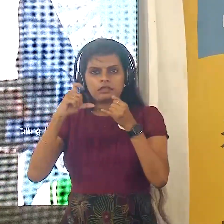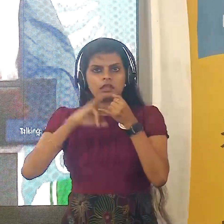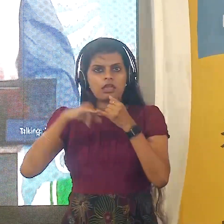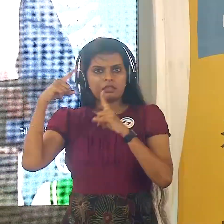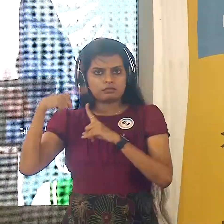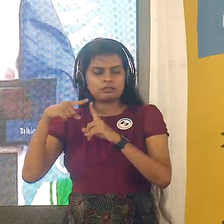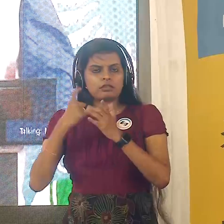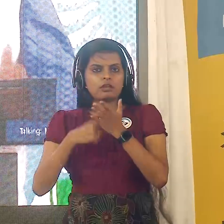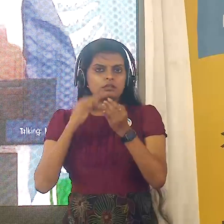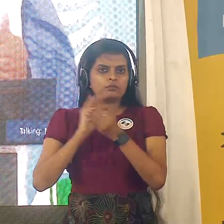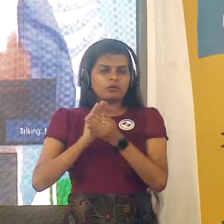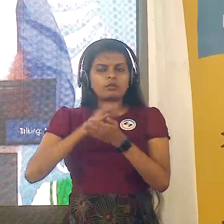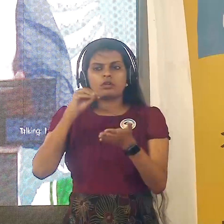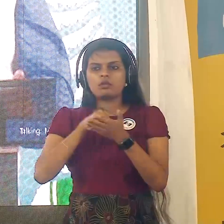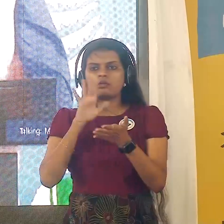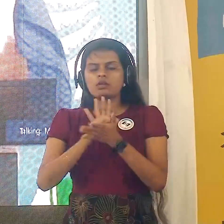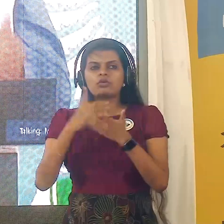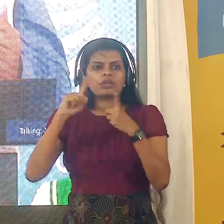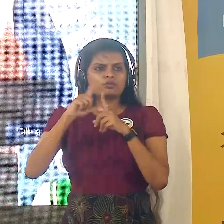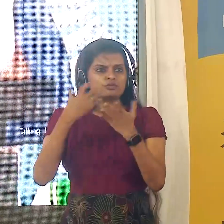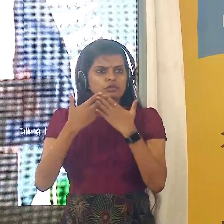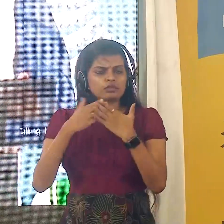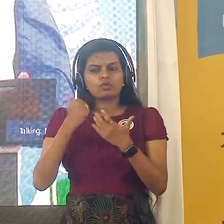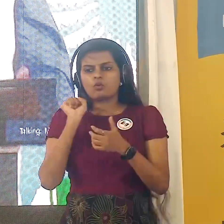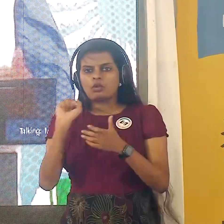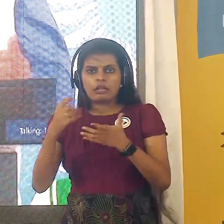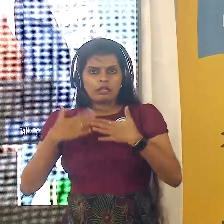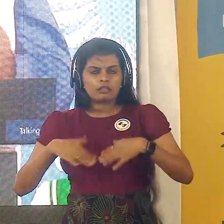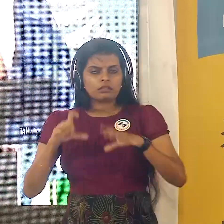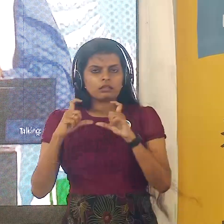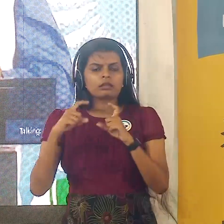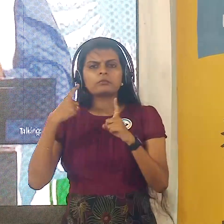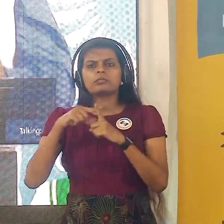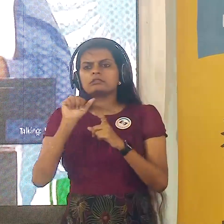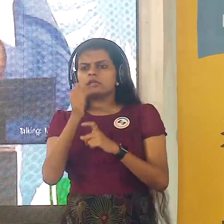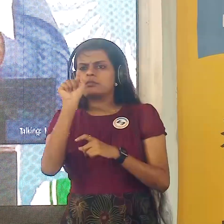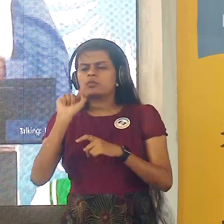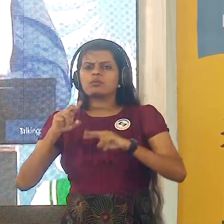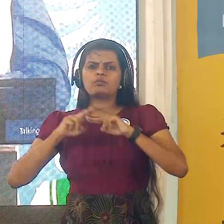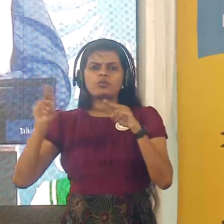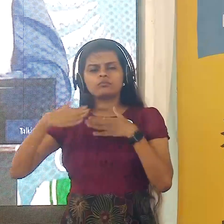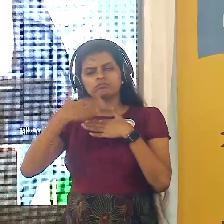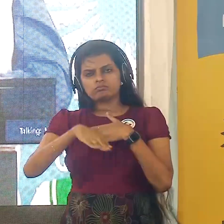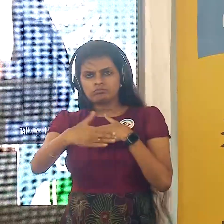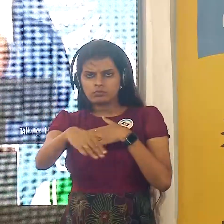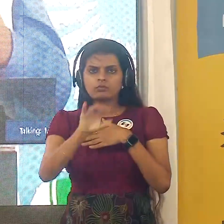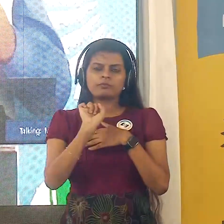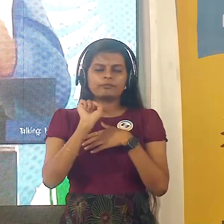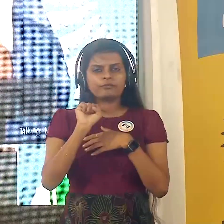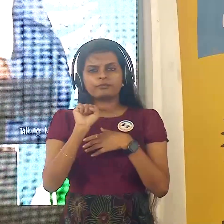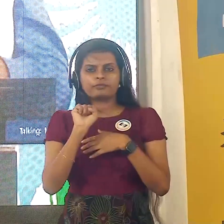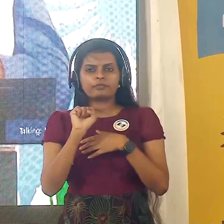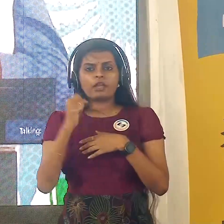for hand-holding, for their education, for their health care and other things is an ongoing thing, and